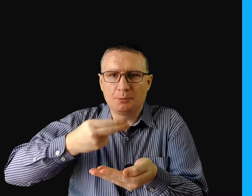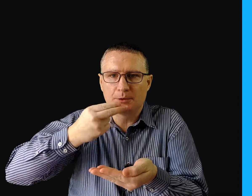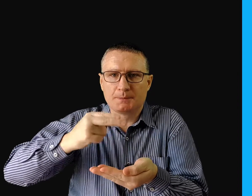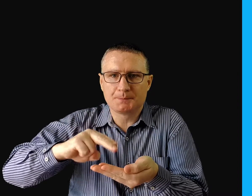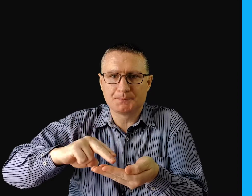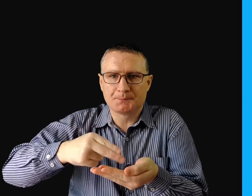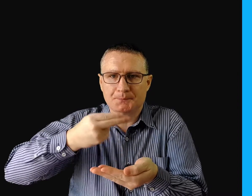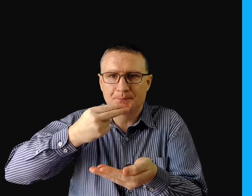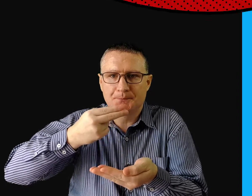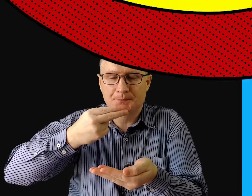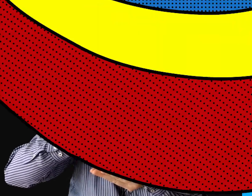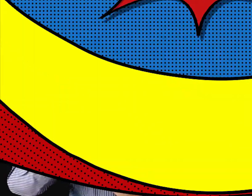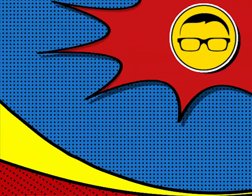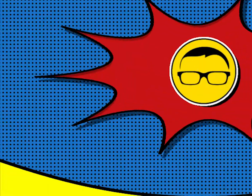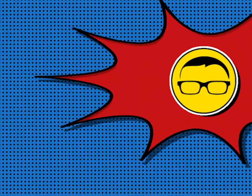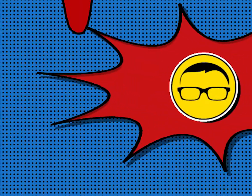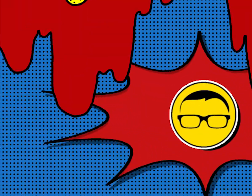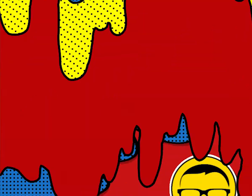Soup.